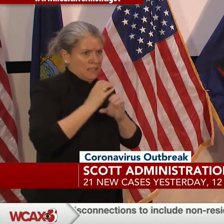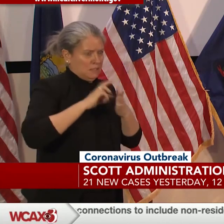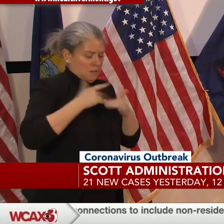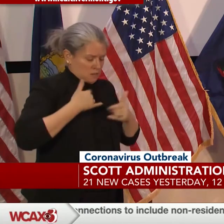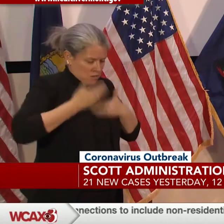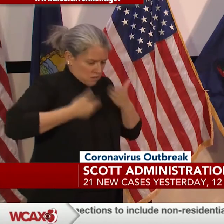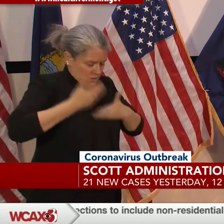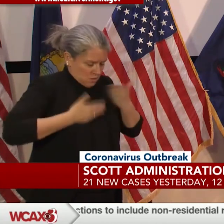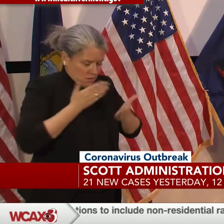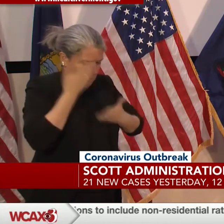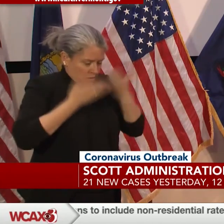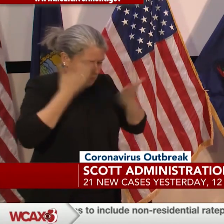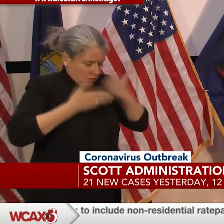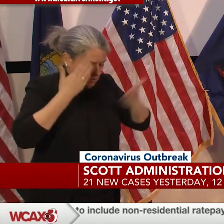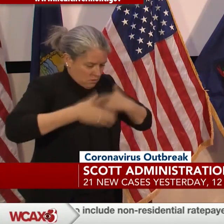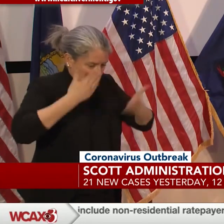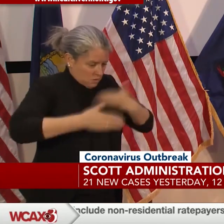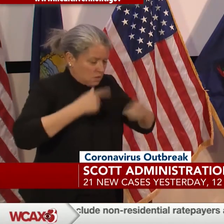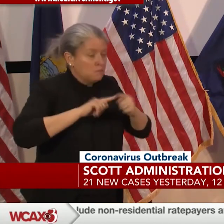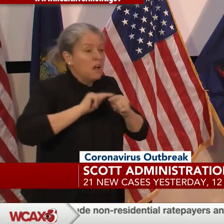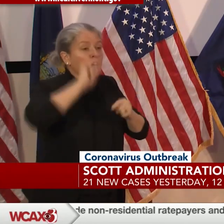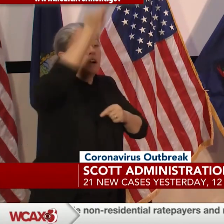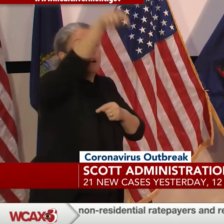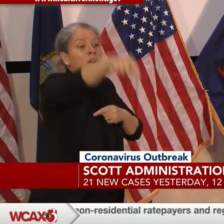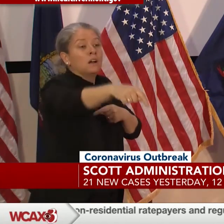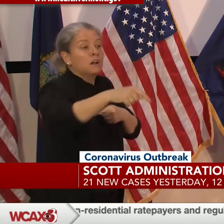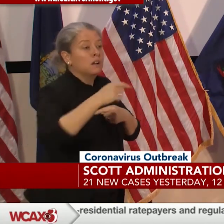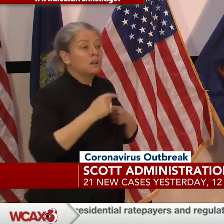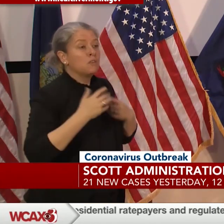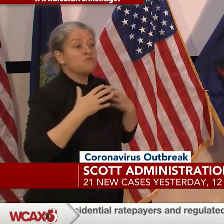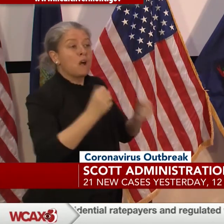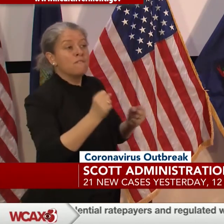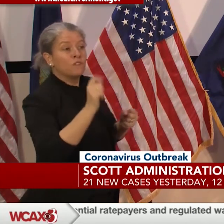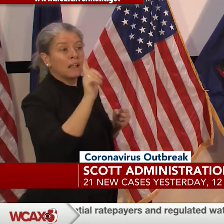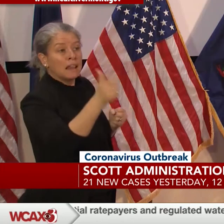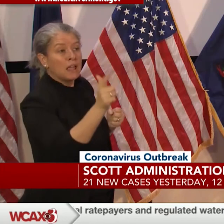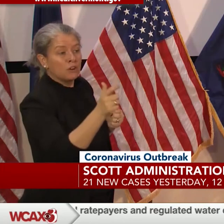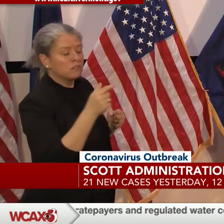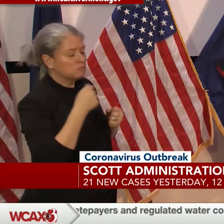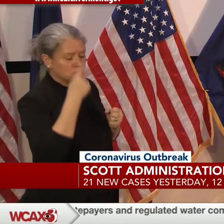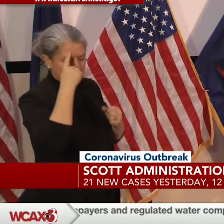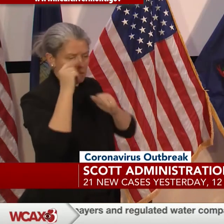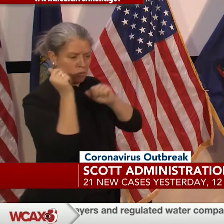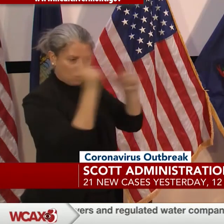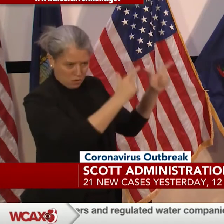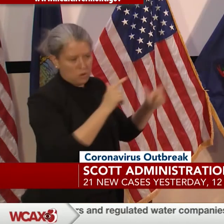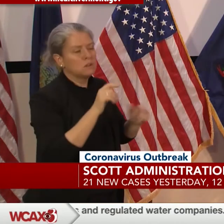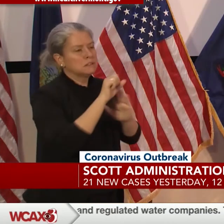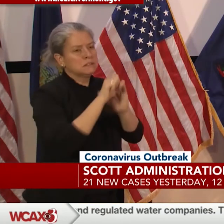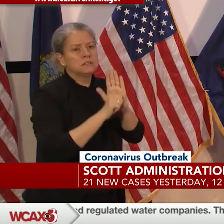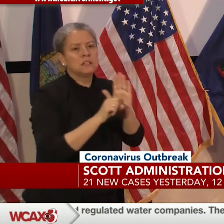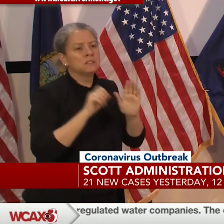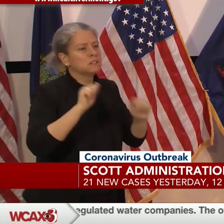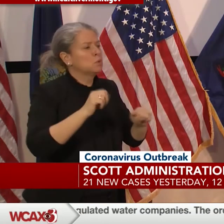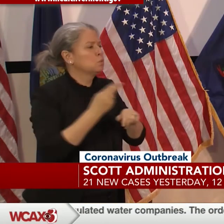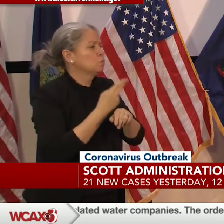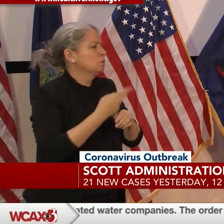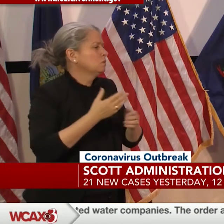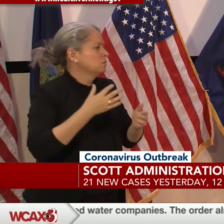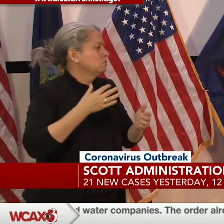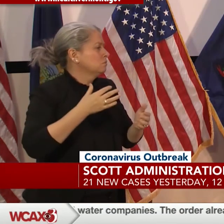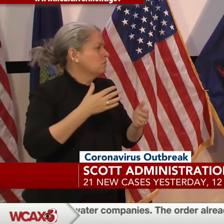recovery, this might be an area that we could all use some help across the United States in terms of making sure that we